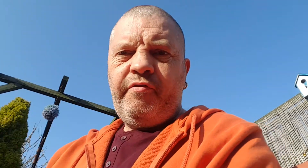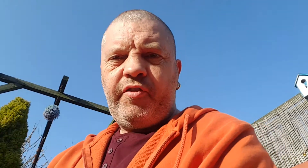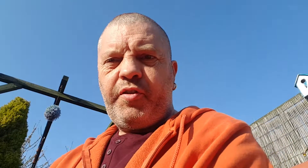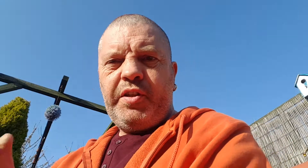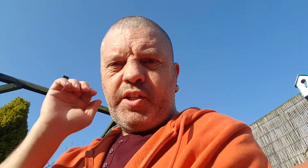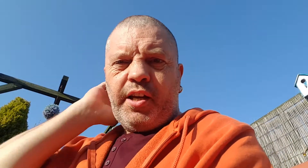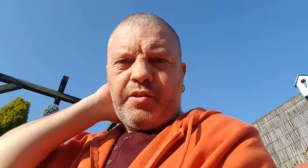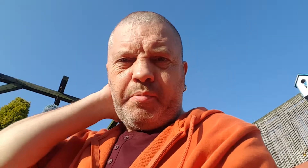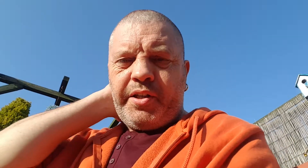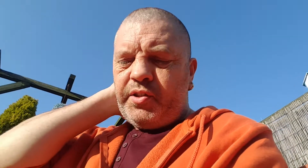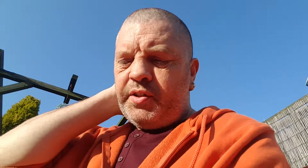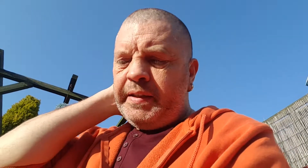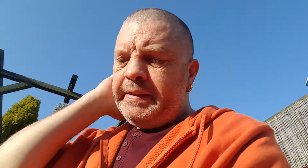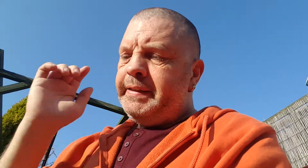for guitars and basses,